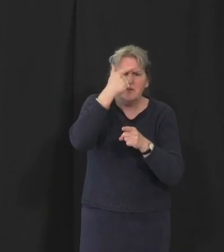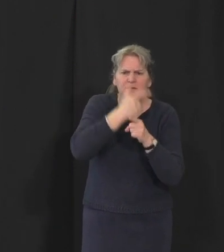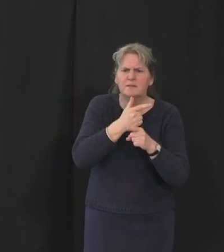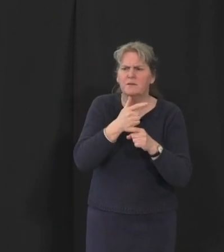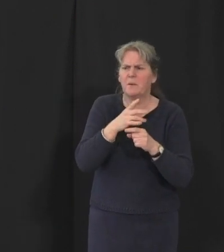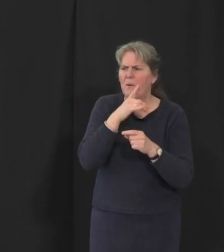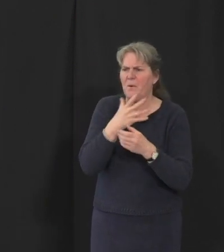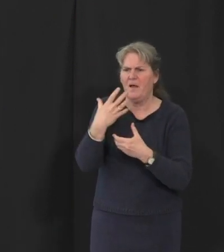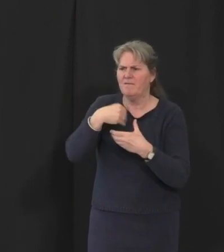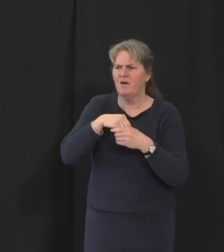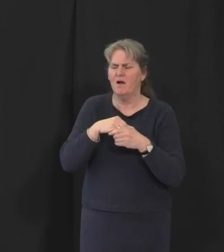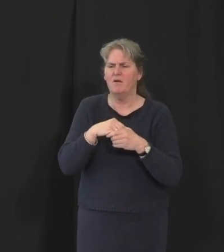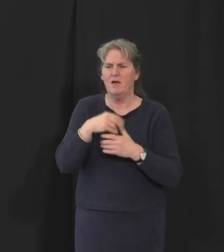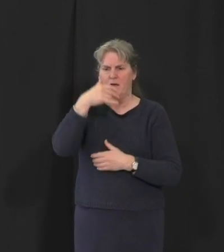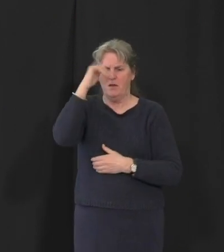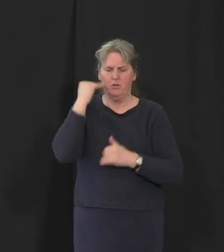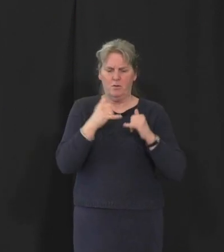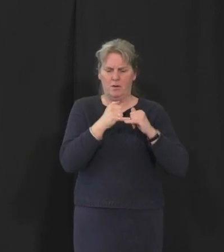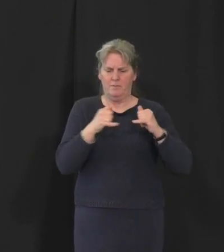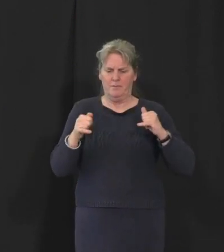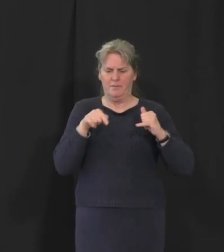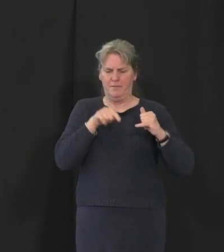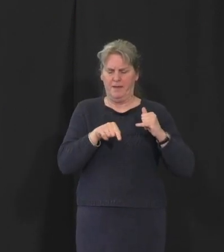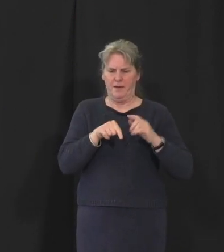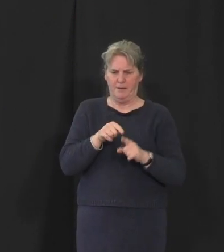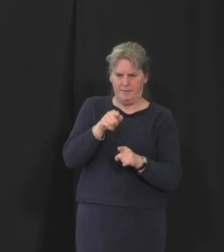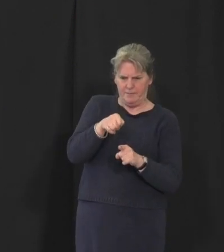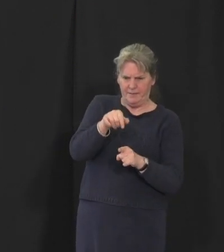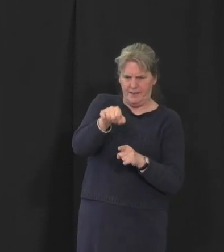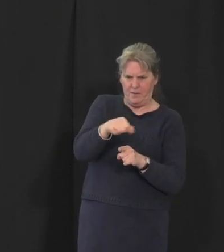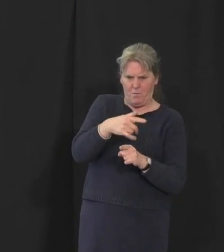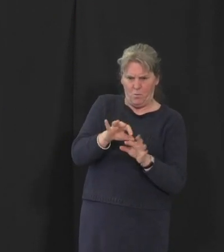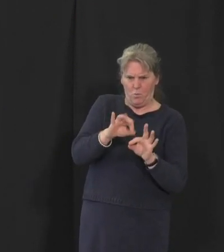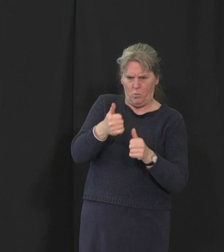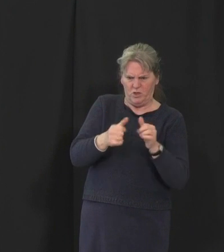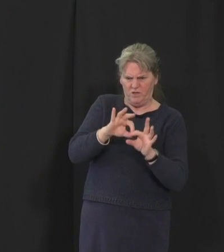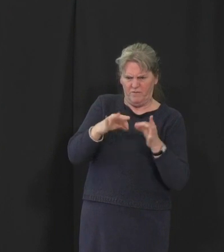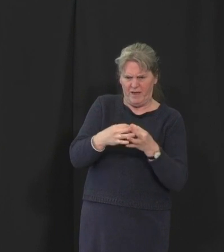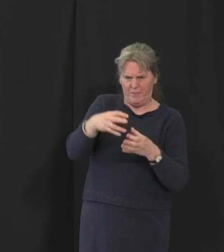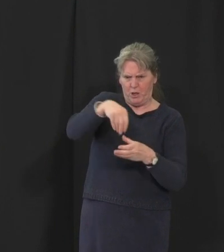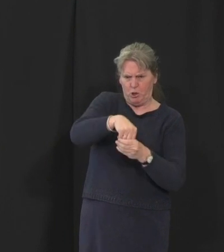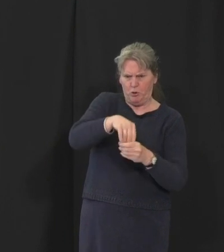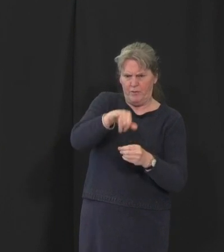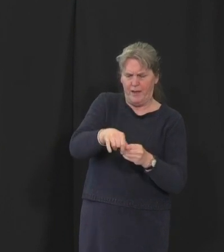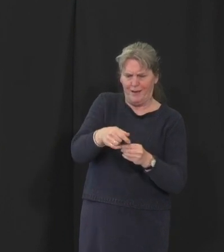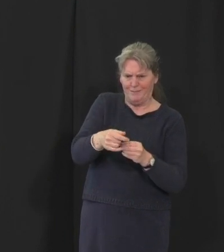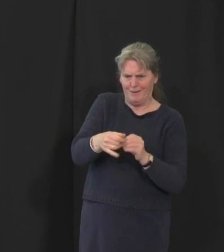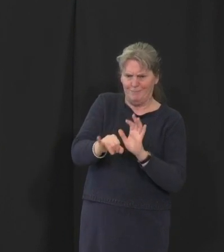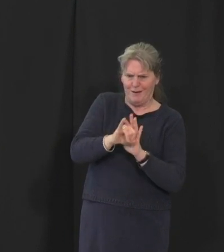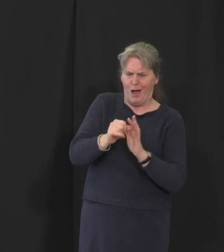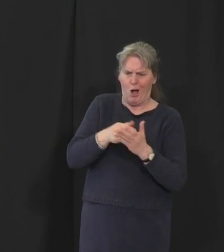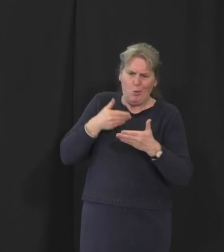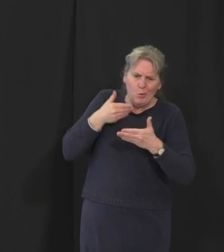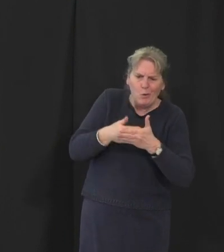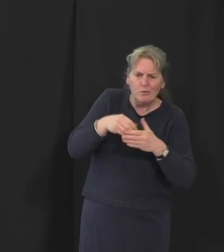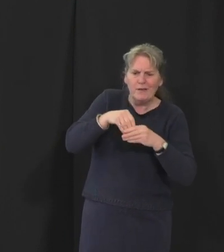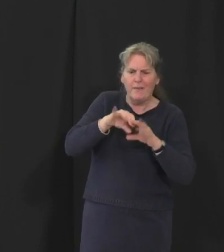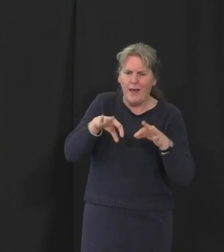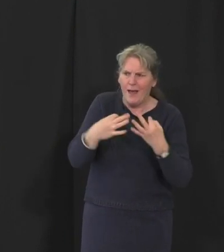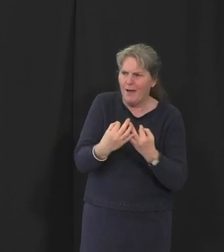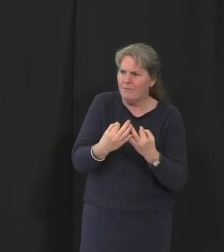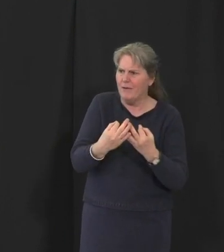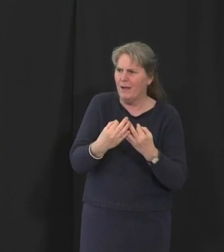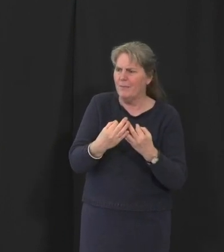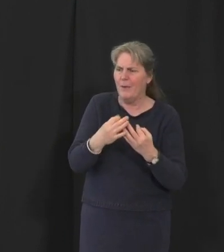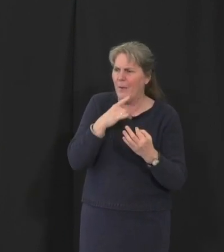the people at the border are going to be the ones who are making these decisions. So can you sort of elaborate on how close you have to be in order to allow someone to live